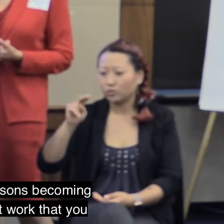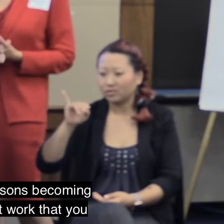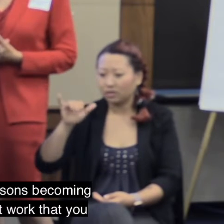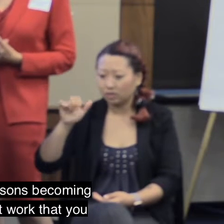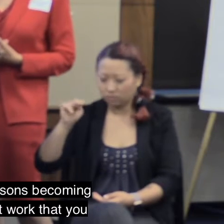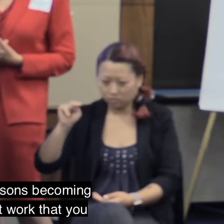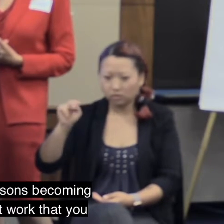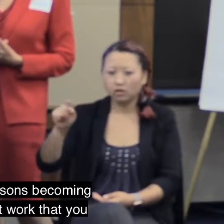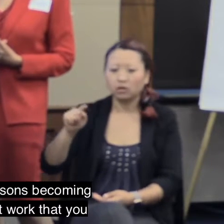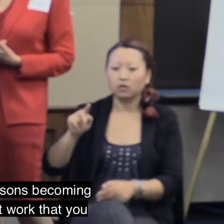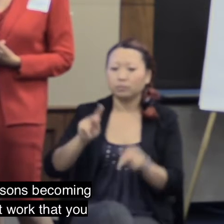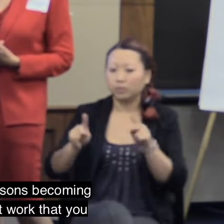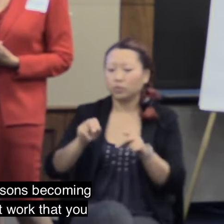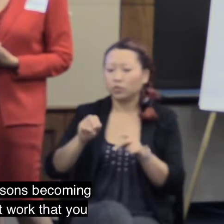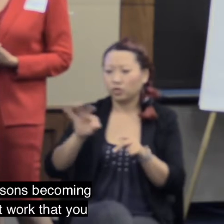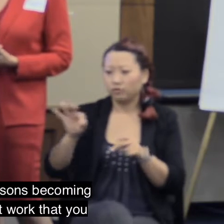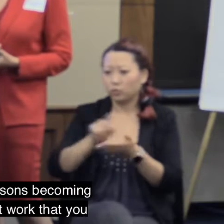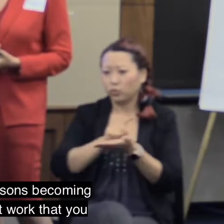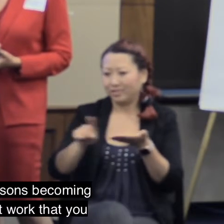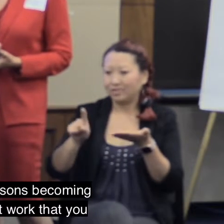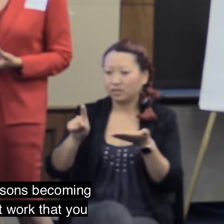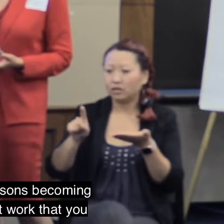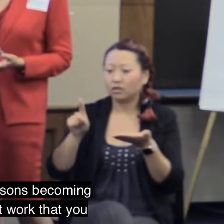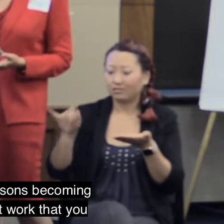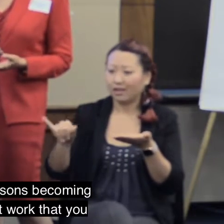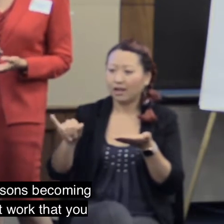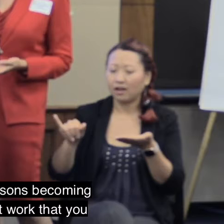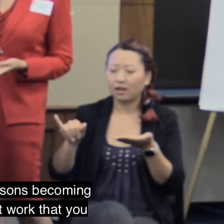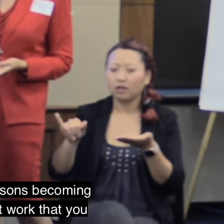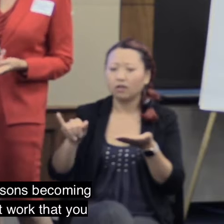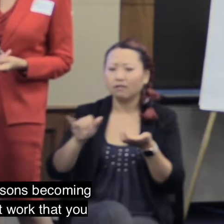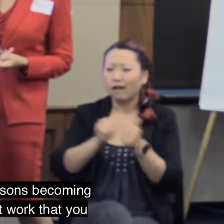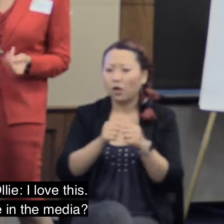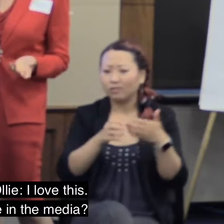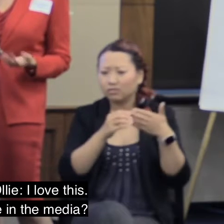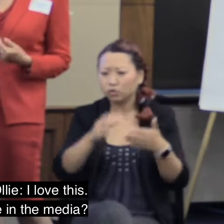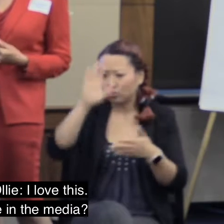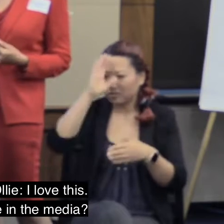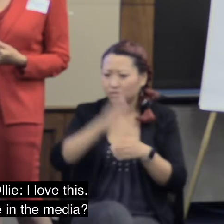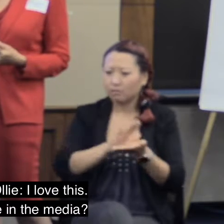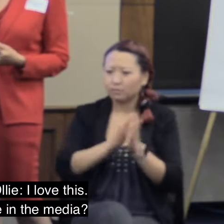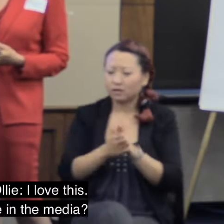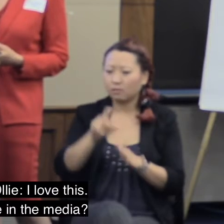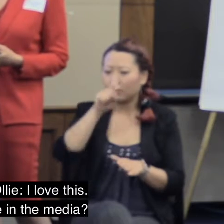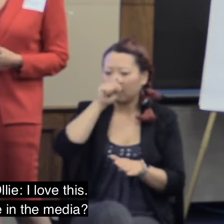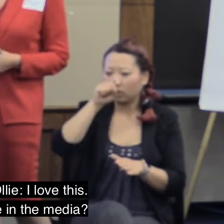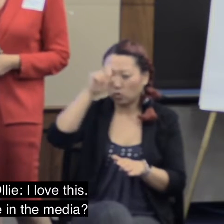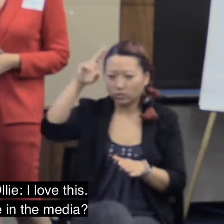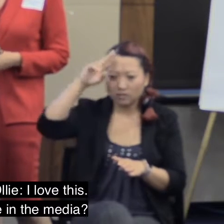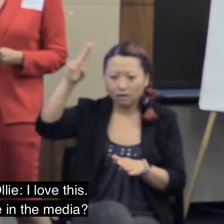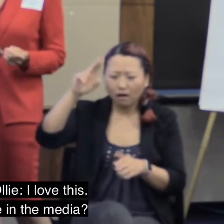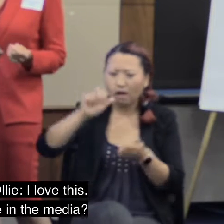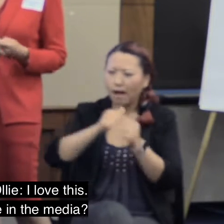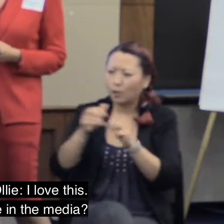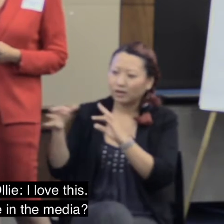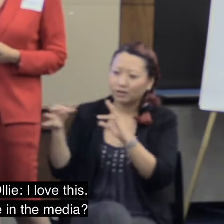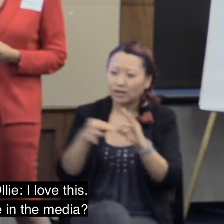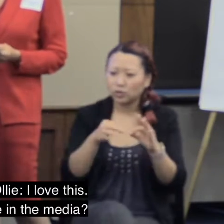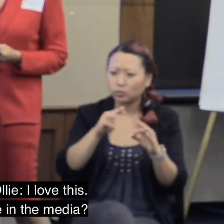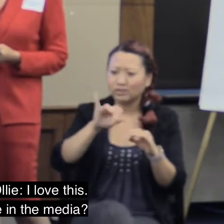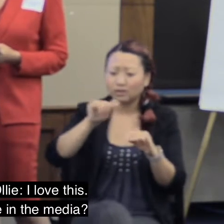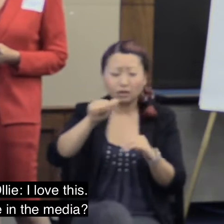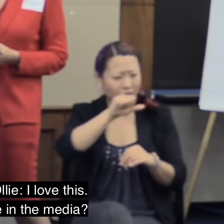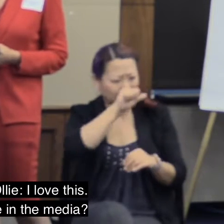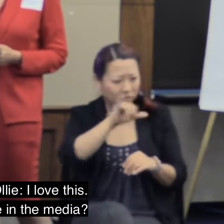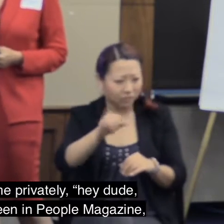around your sons becoming Eagle Scouts. But how did that work, that you got connected to the media? I love this. And what is that like